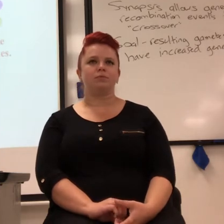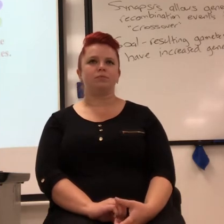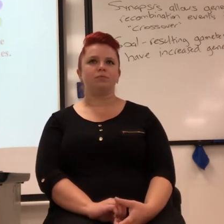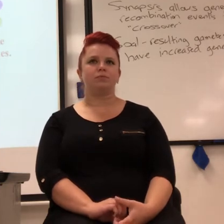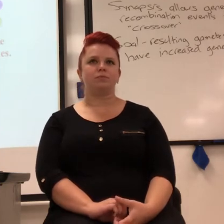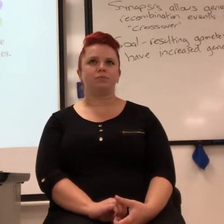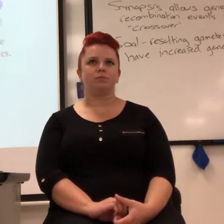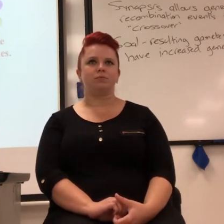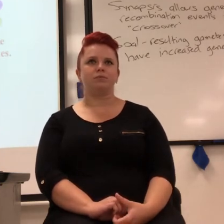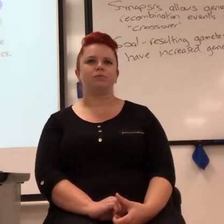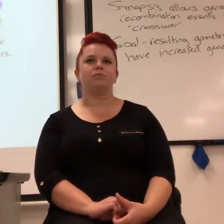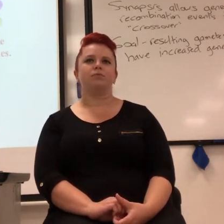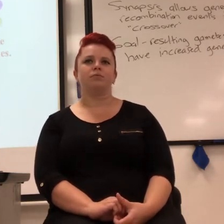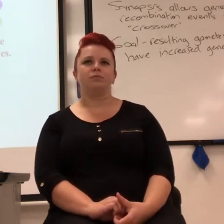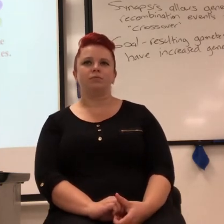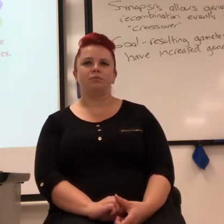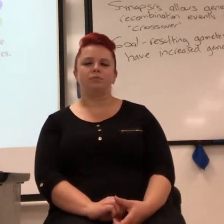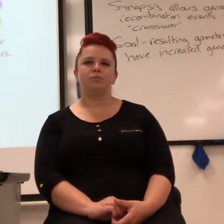genetic variability.